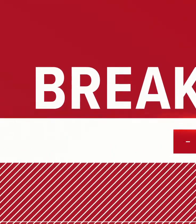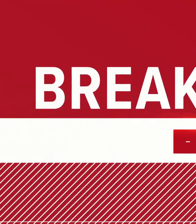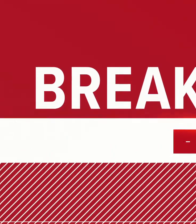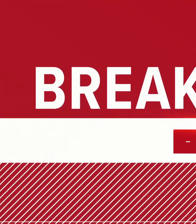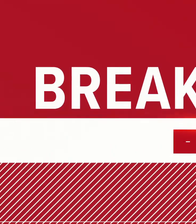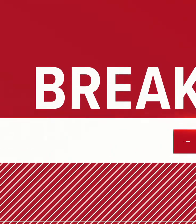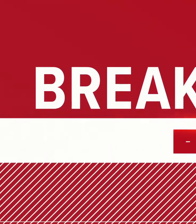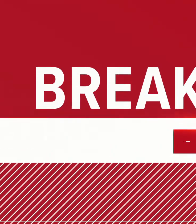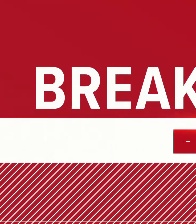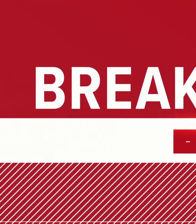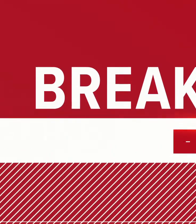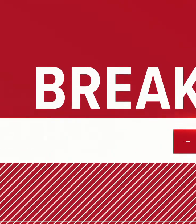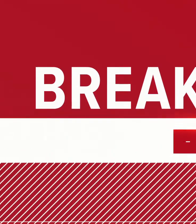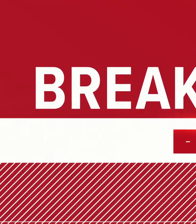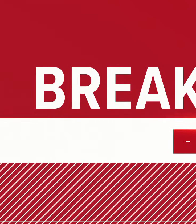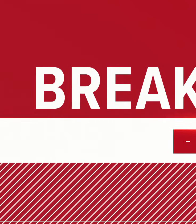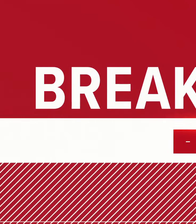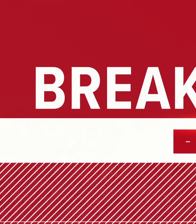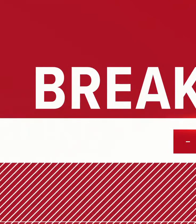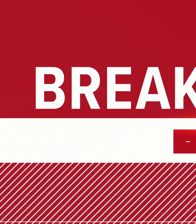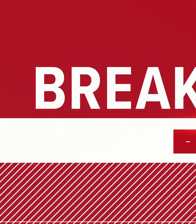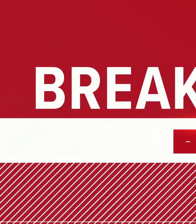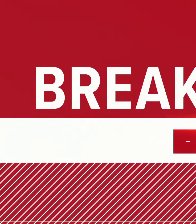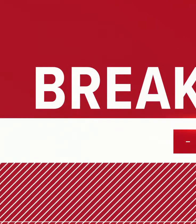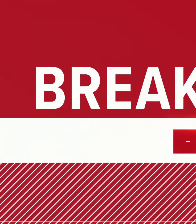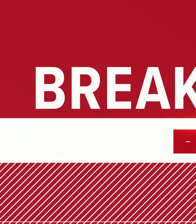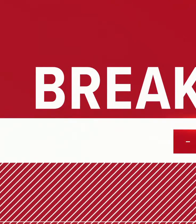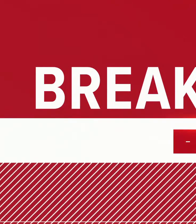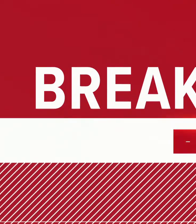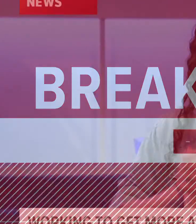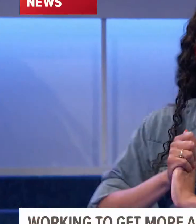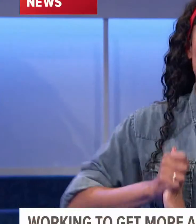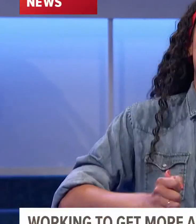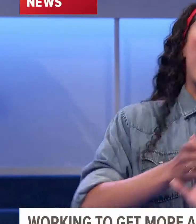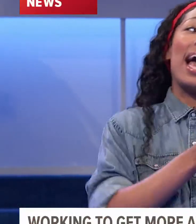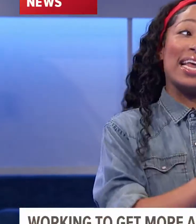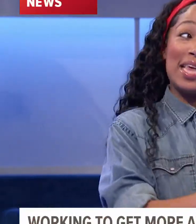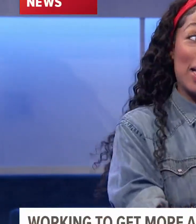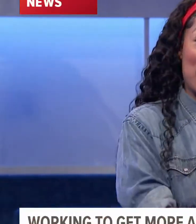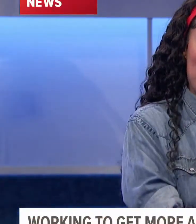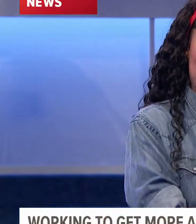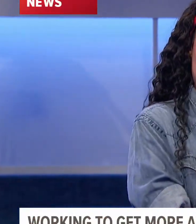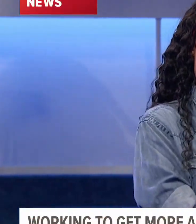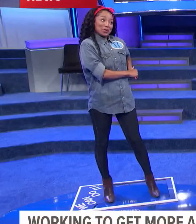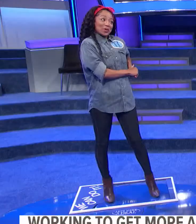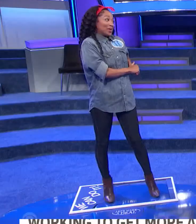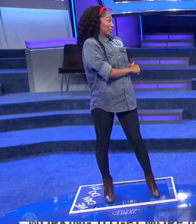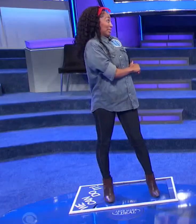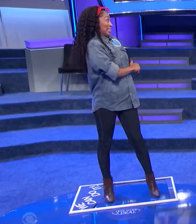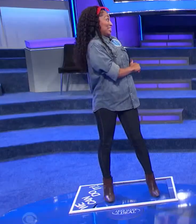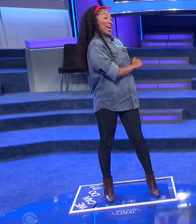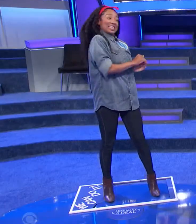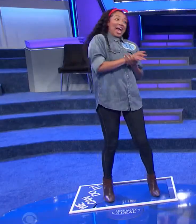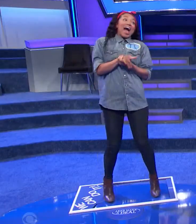It's unanimous. They say I gotta take the money.